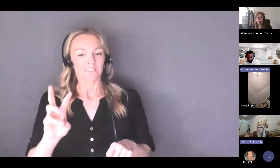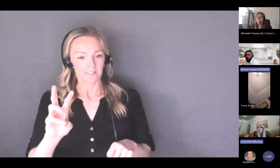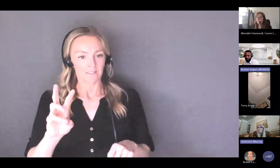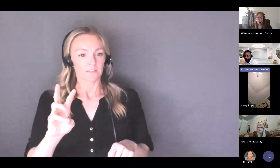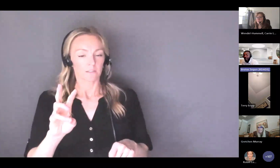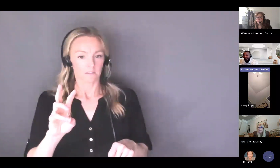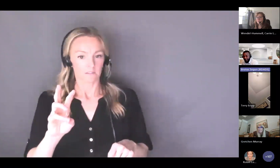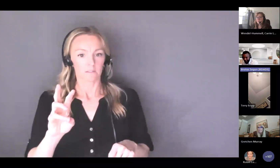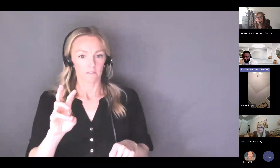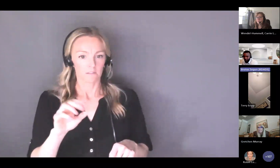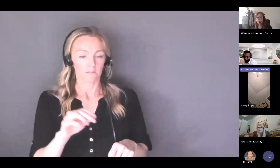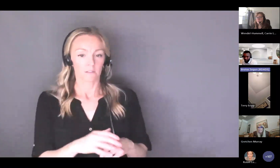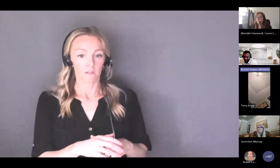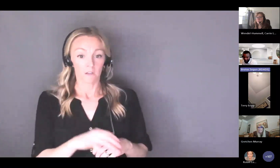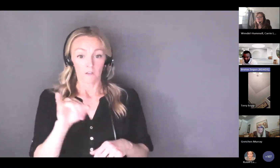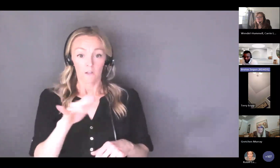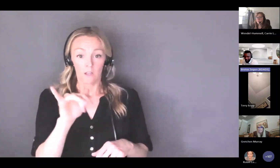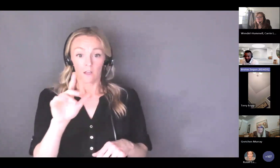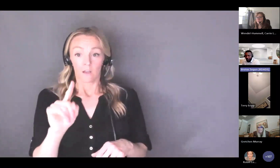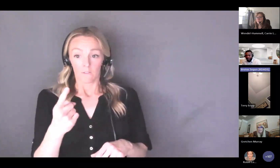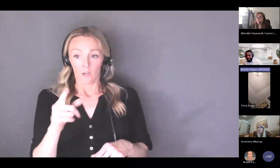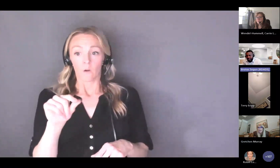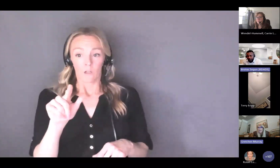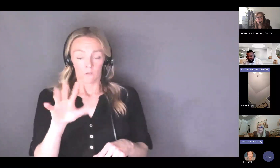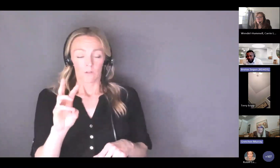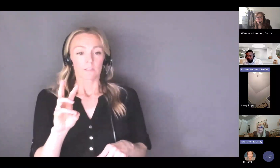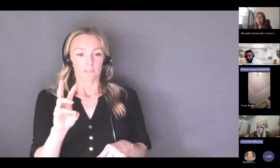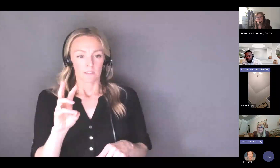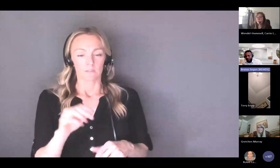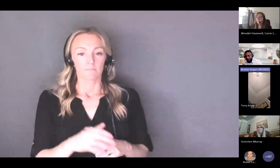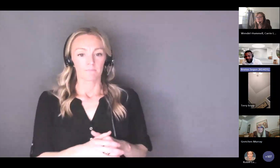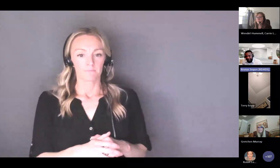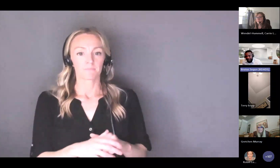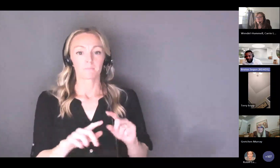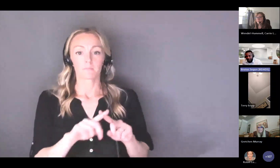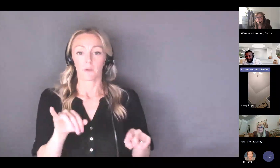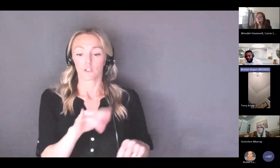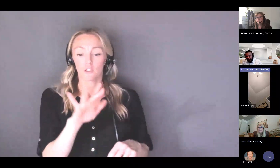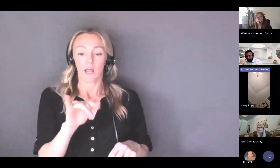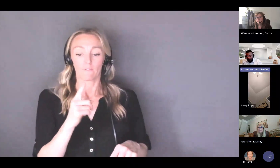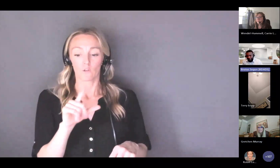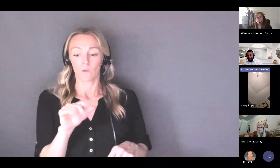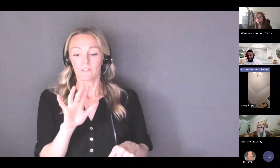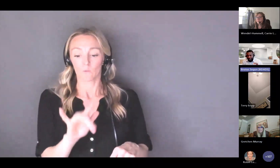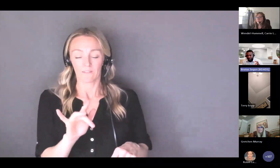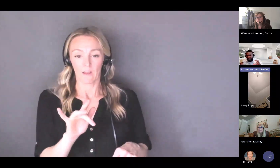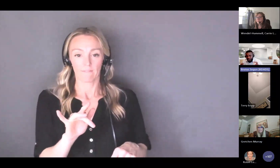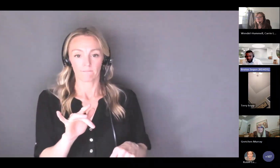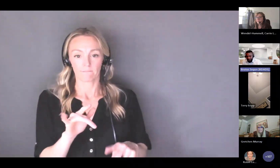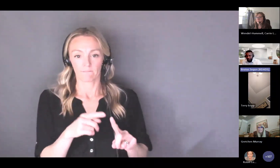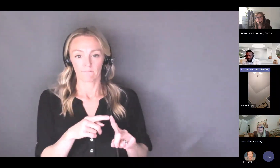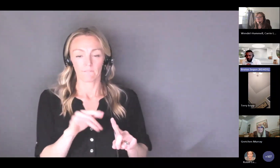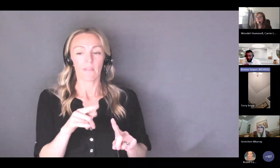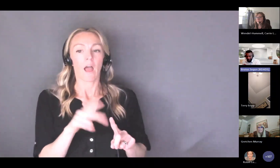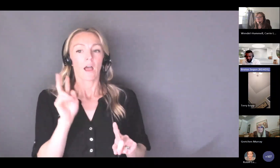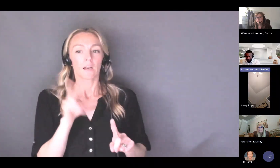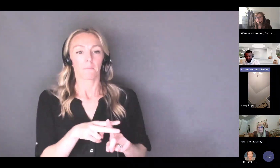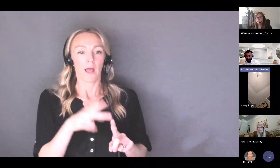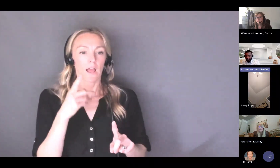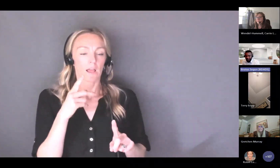until July 1st of 2026. But July 1st of 2025 is applies to